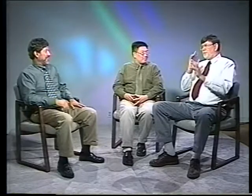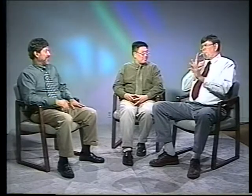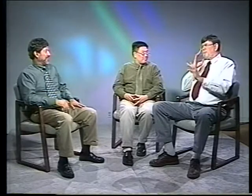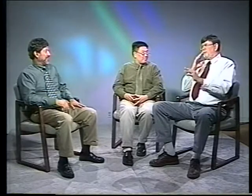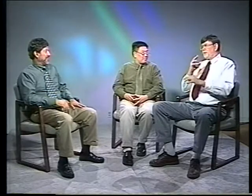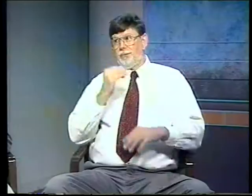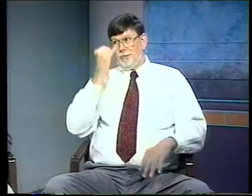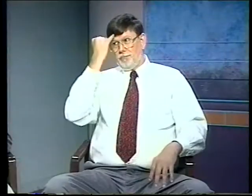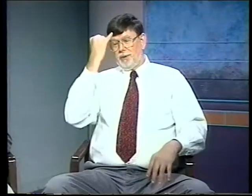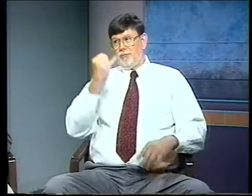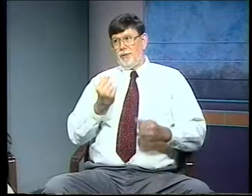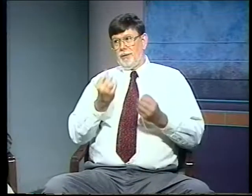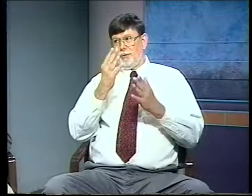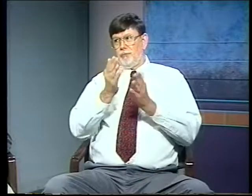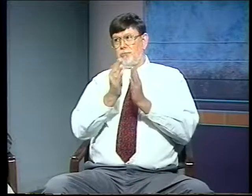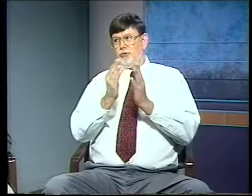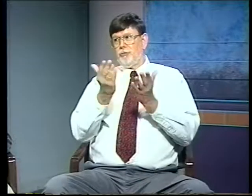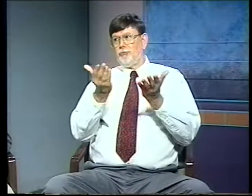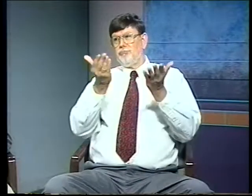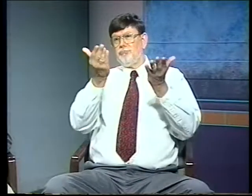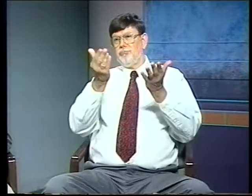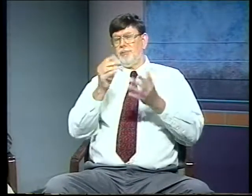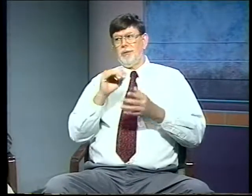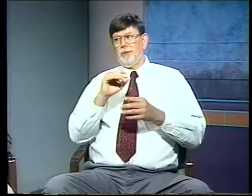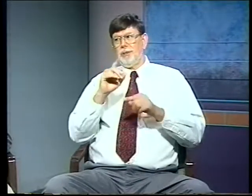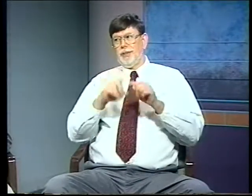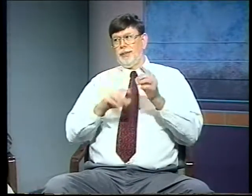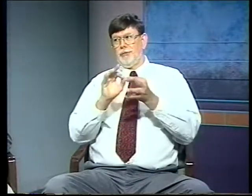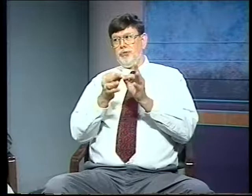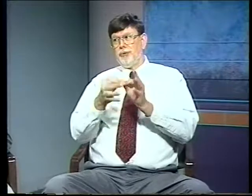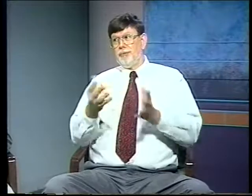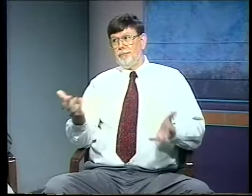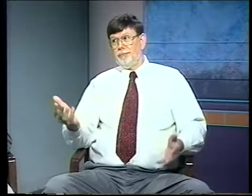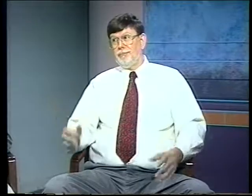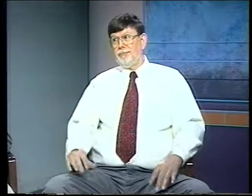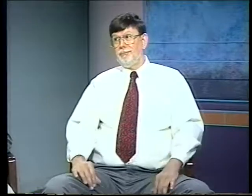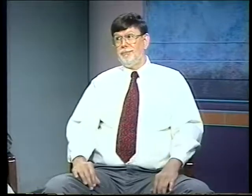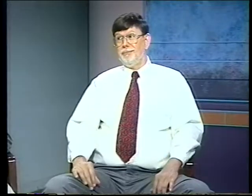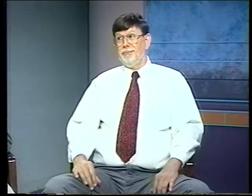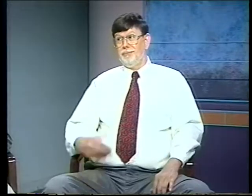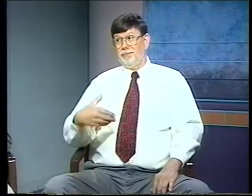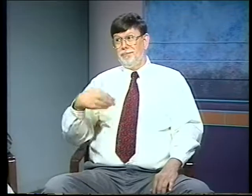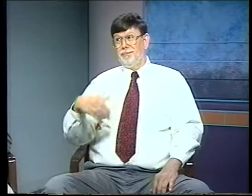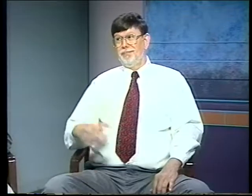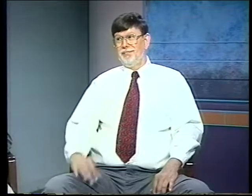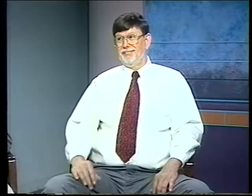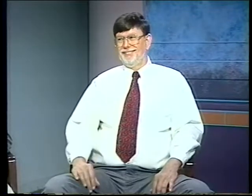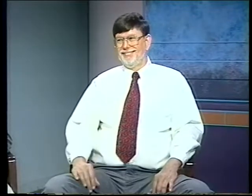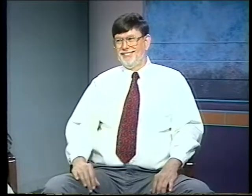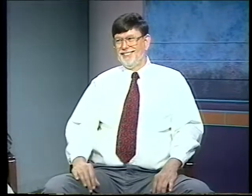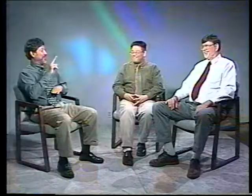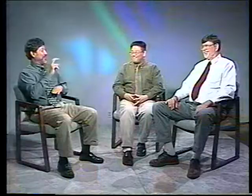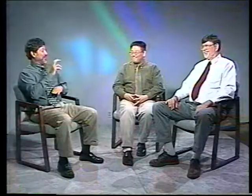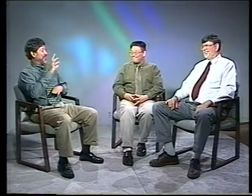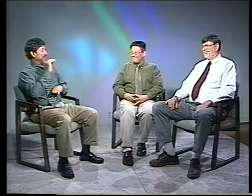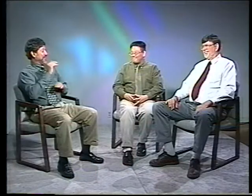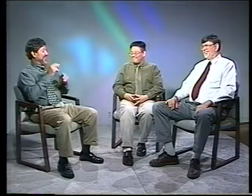And over 250 languages spoken today. So you can imagine with the prayers that are not to be interpreted how that goes over.